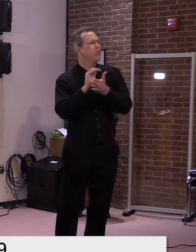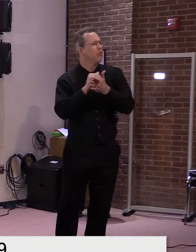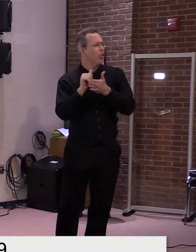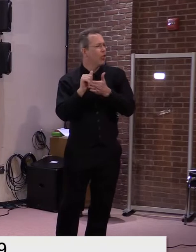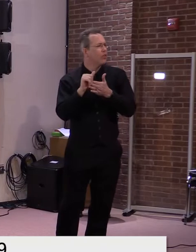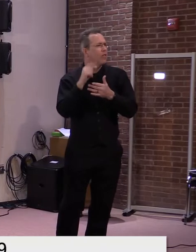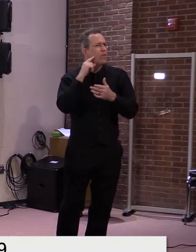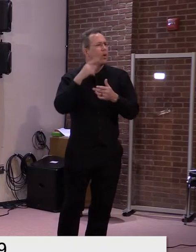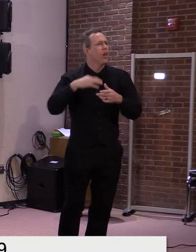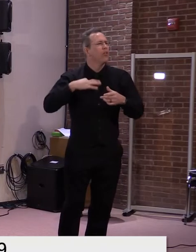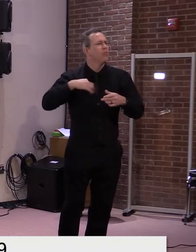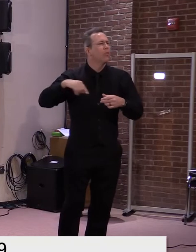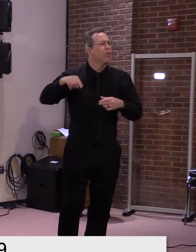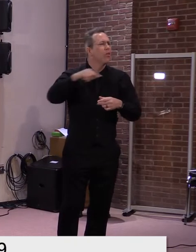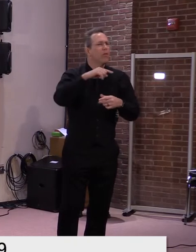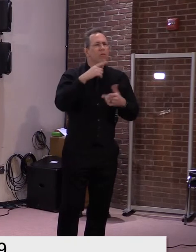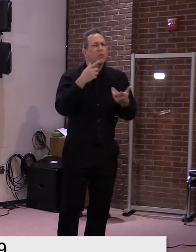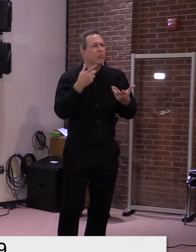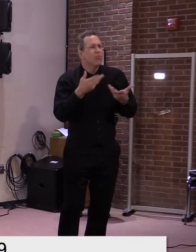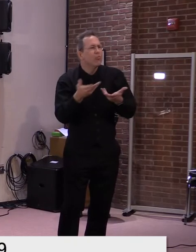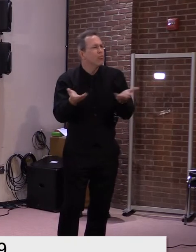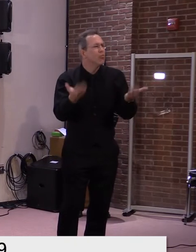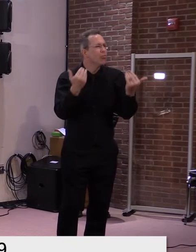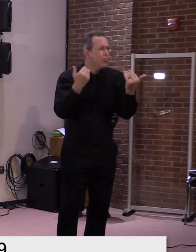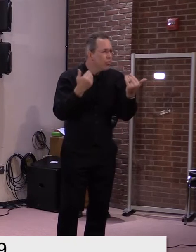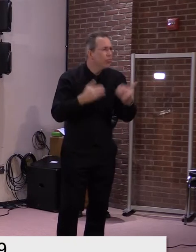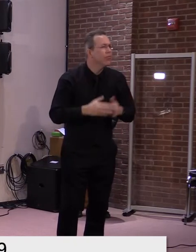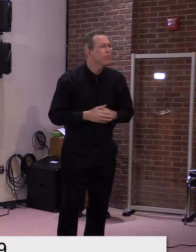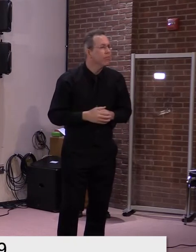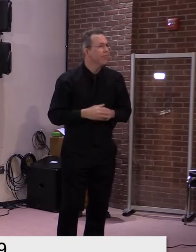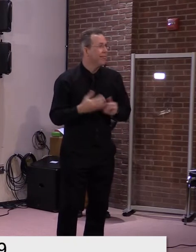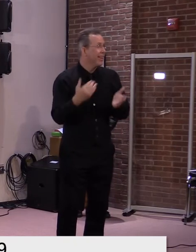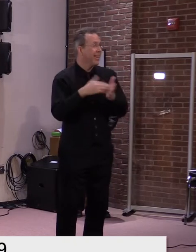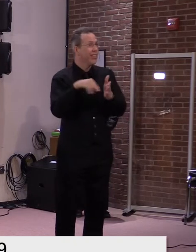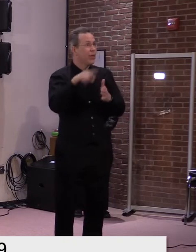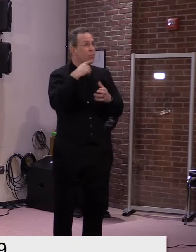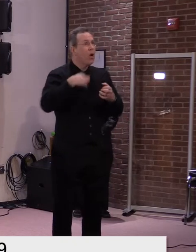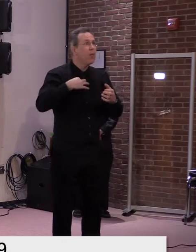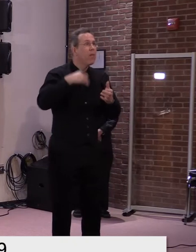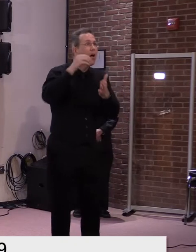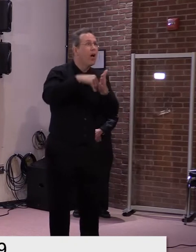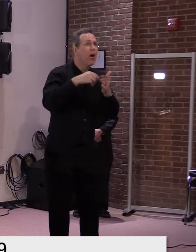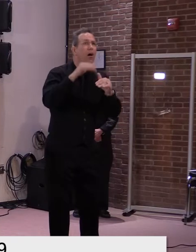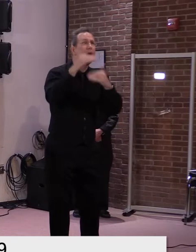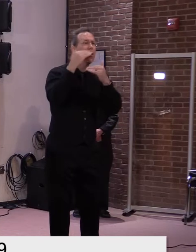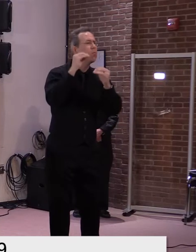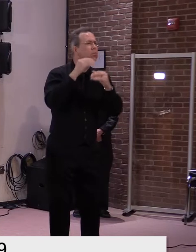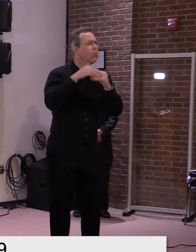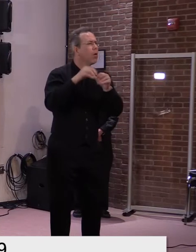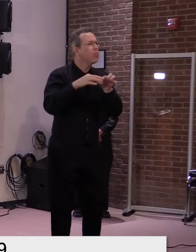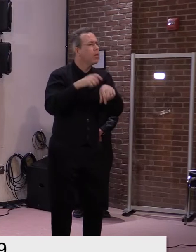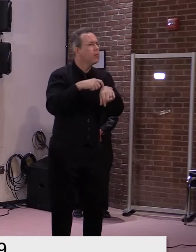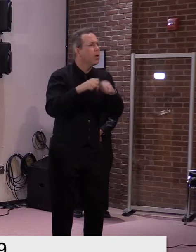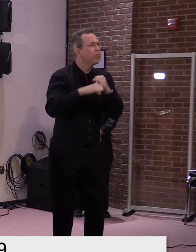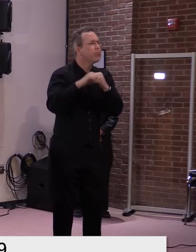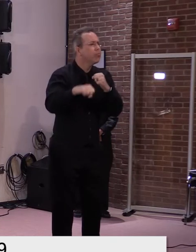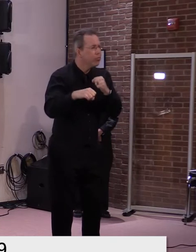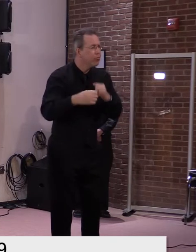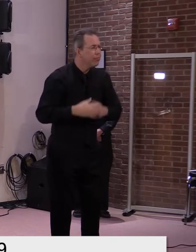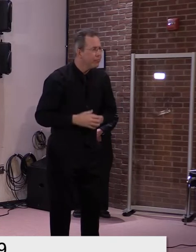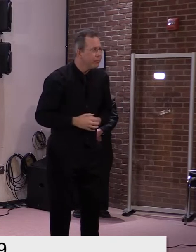uses. Again, the expanded uses mentioned previously also apply to the state. We expect all